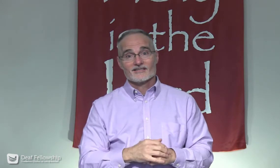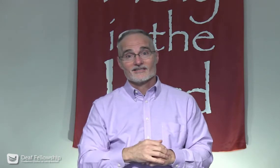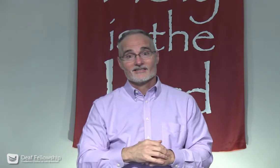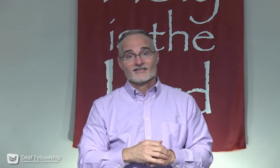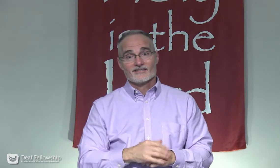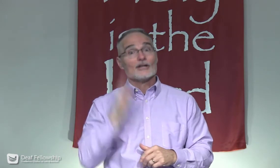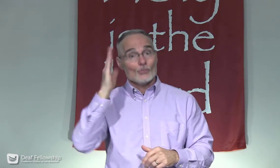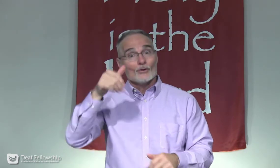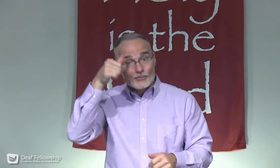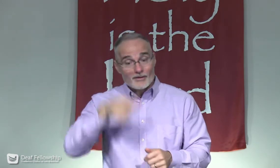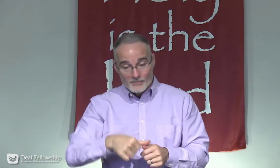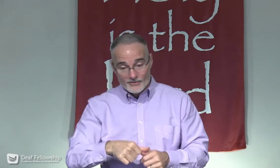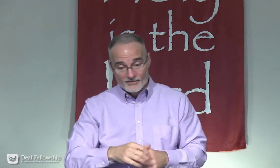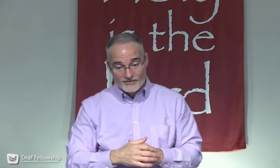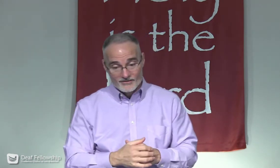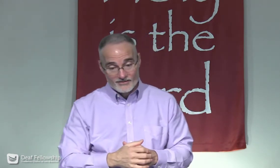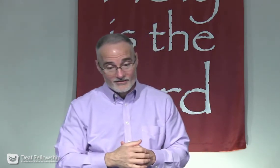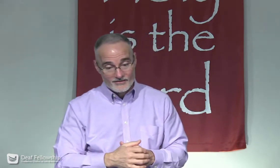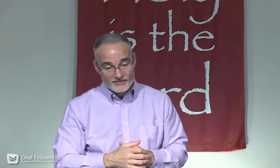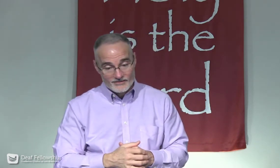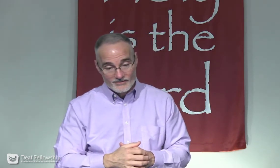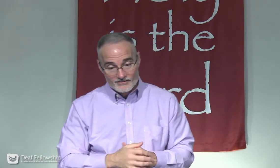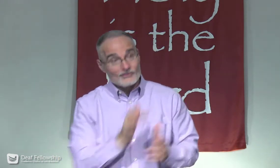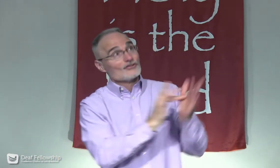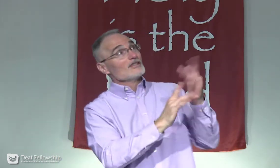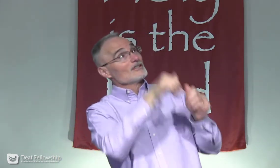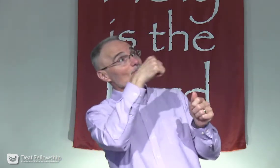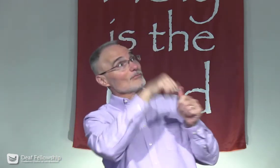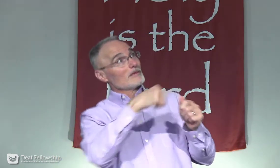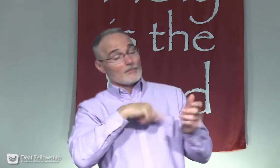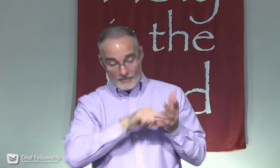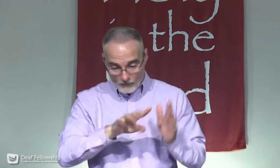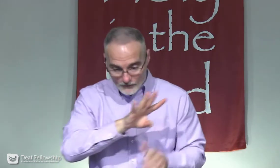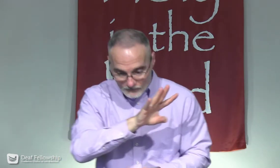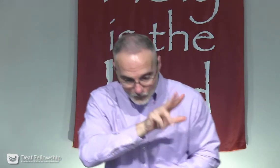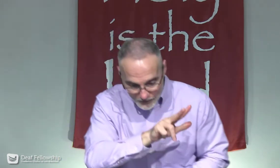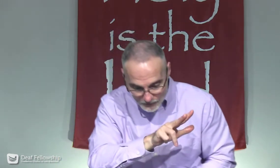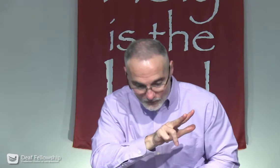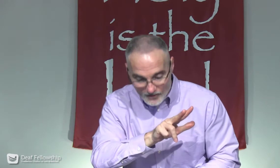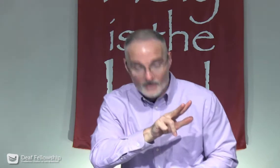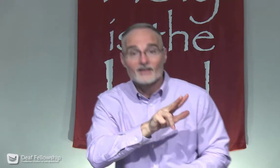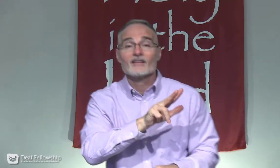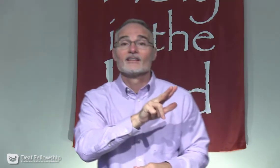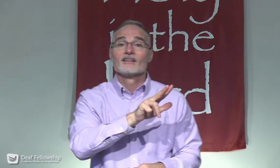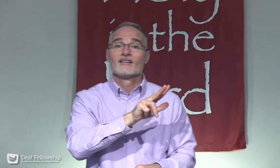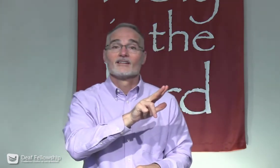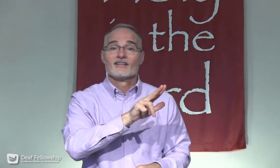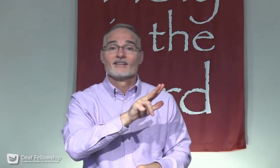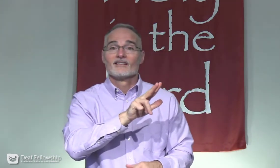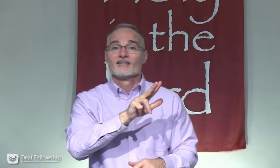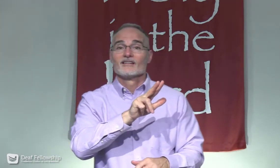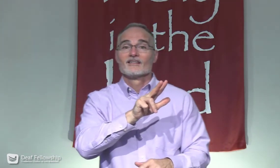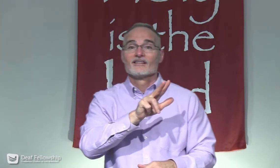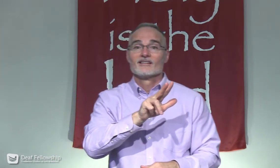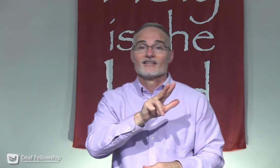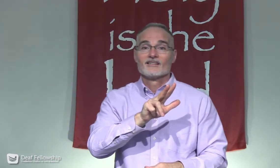Jesus will not forget you. He will remember. In verse